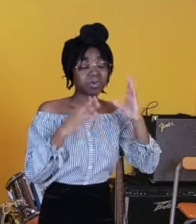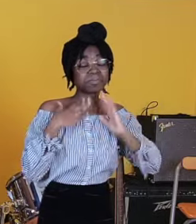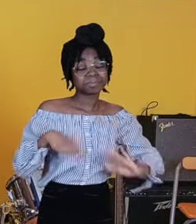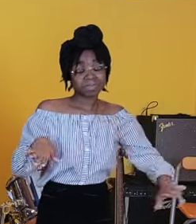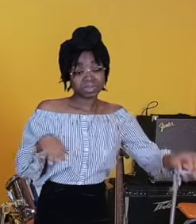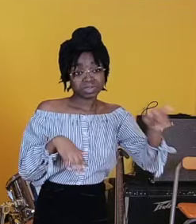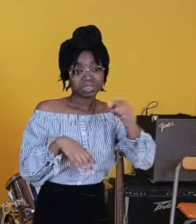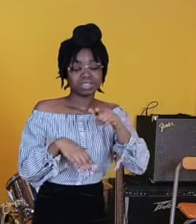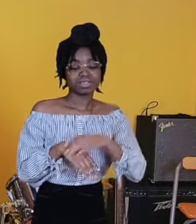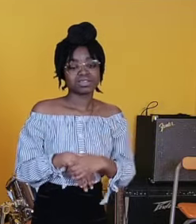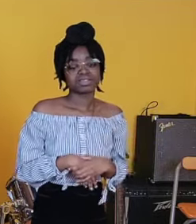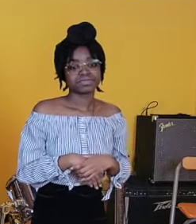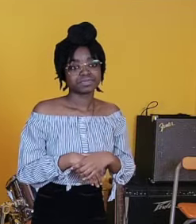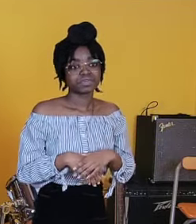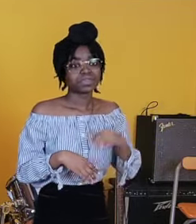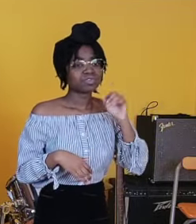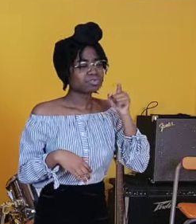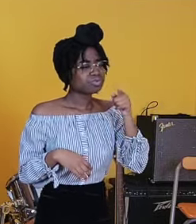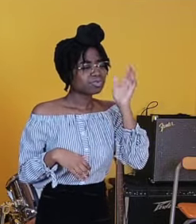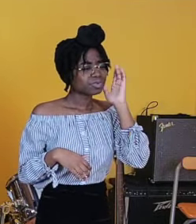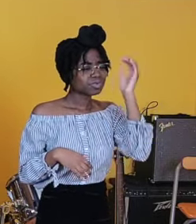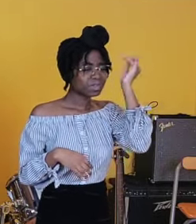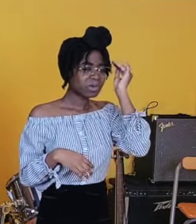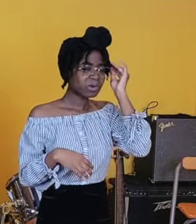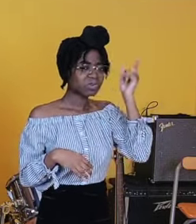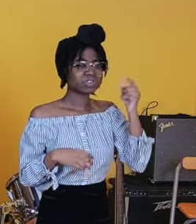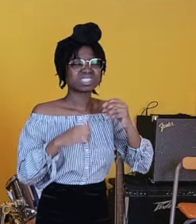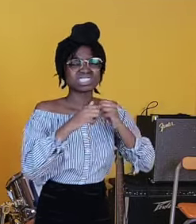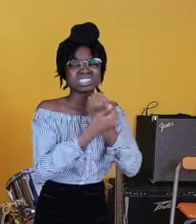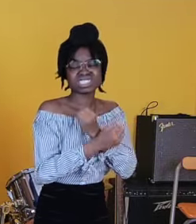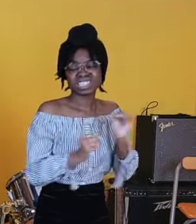that you know you are secure